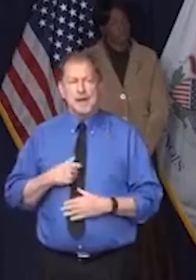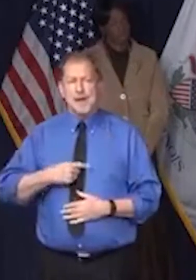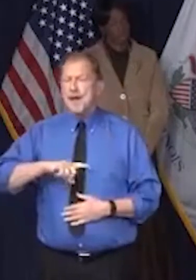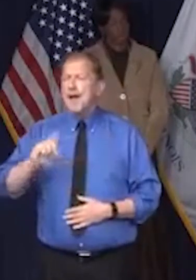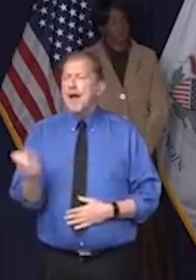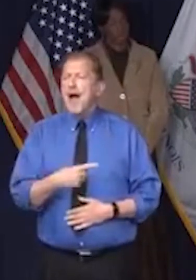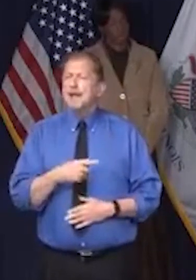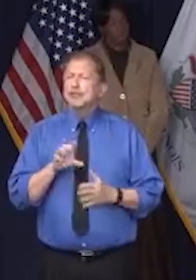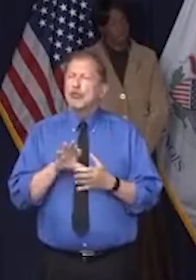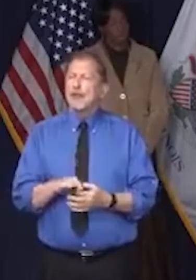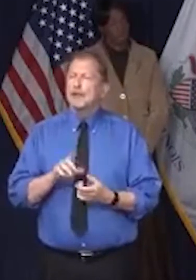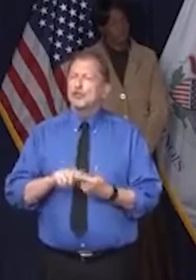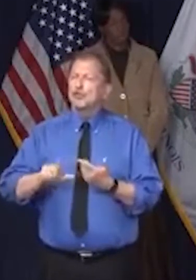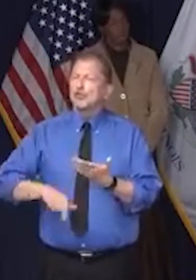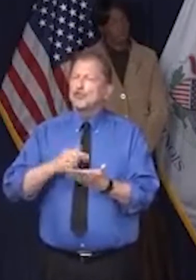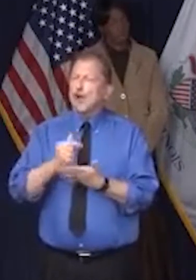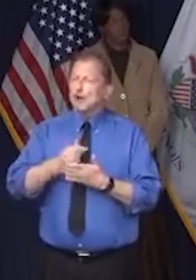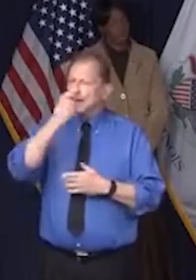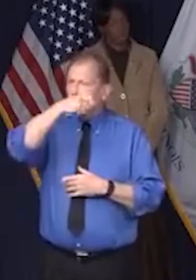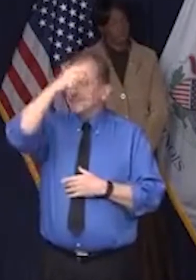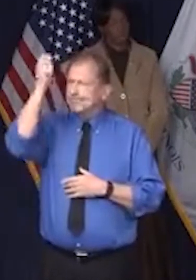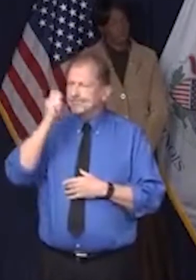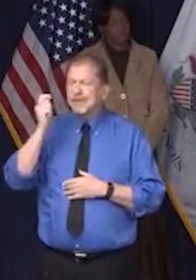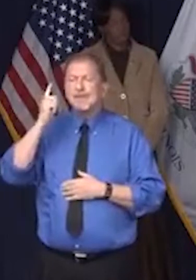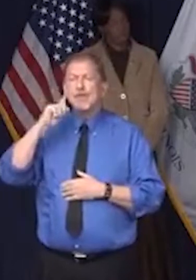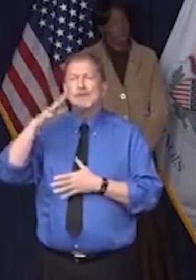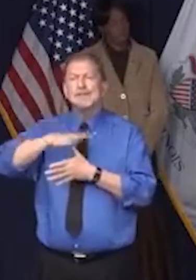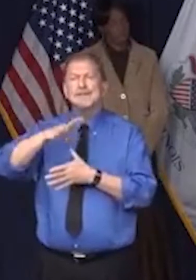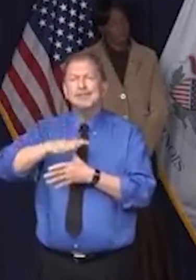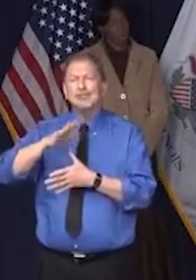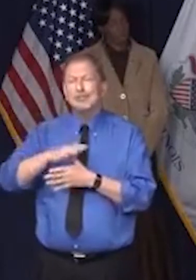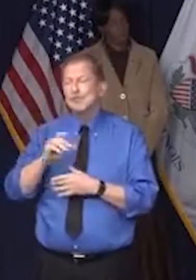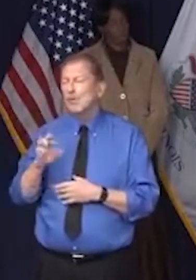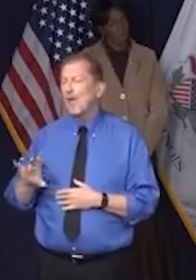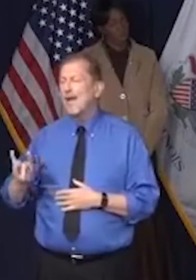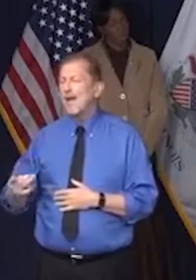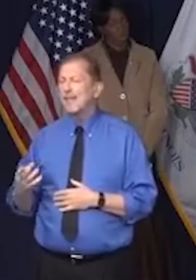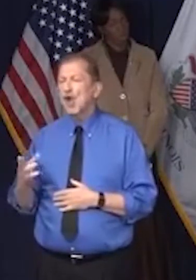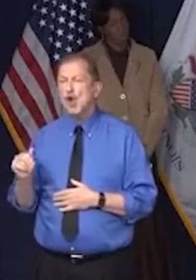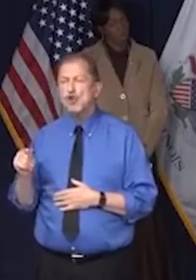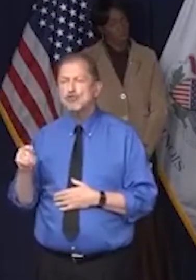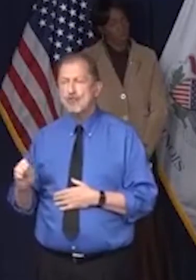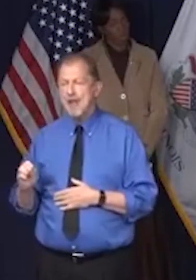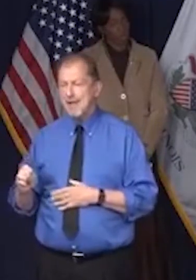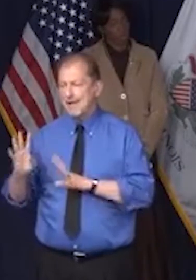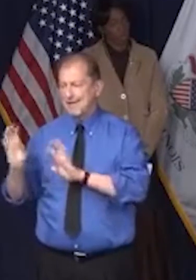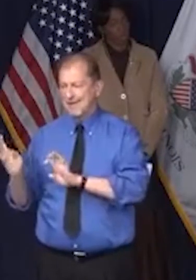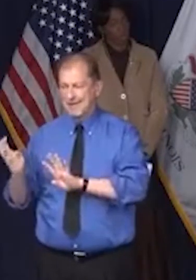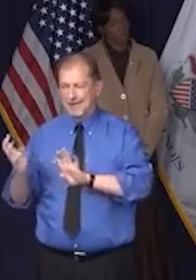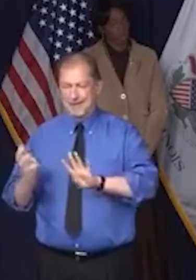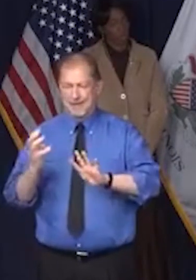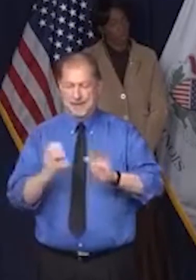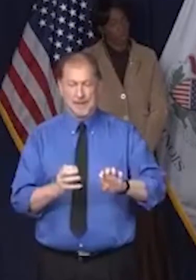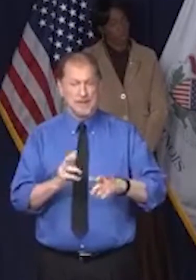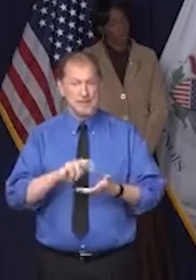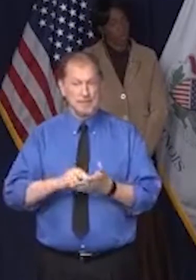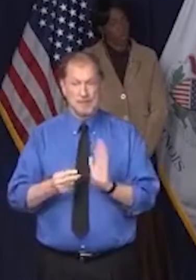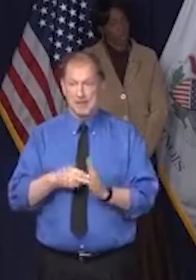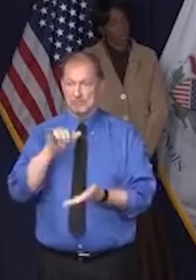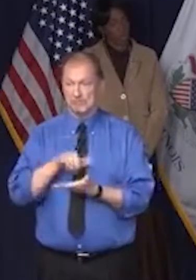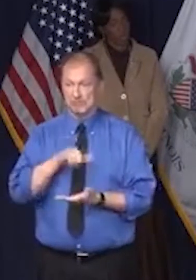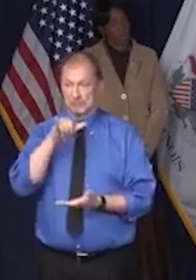for seniors, for eighth graders, are you ruling out the possibility